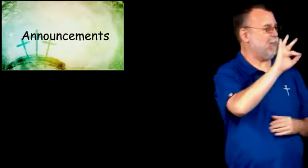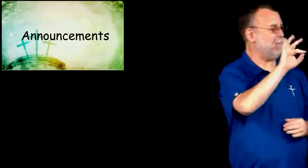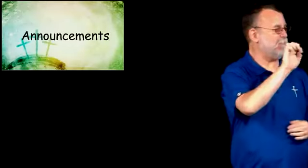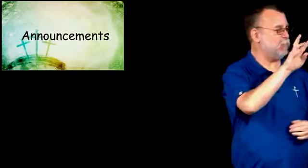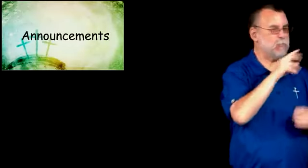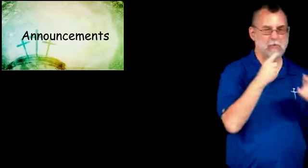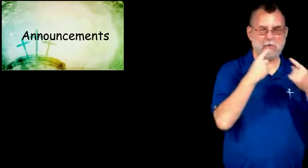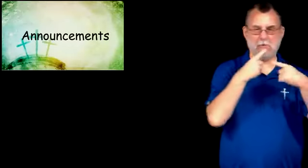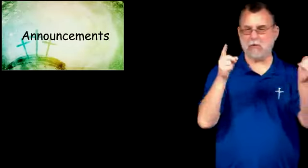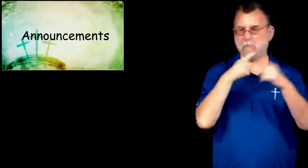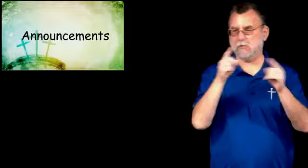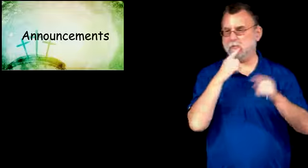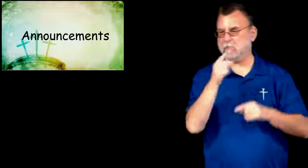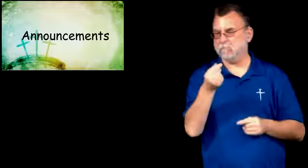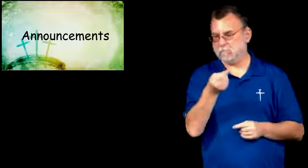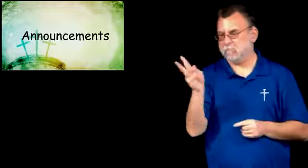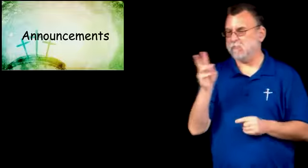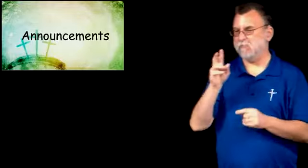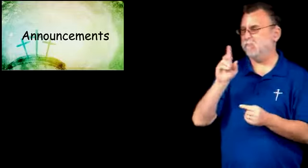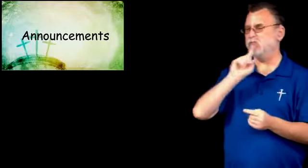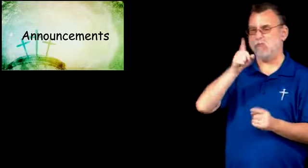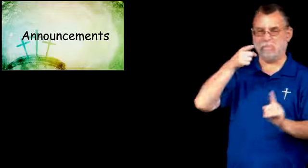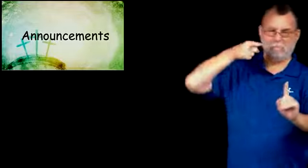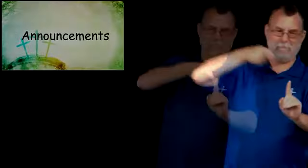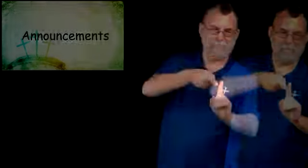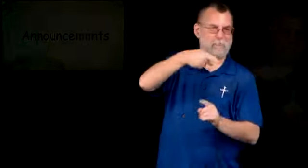All right, so we do have a few announcements today.